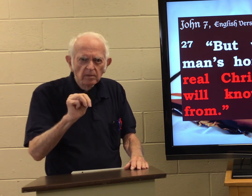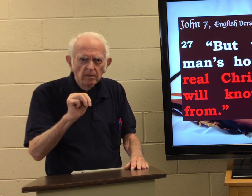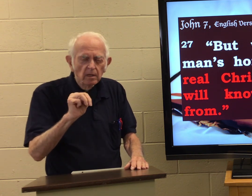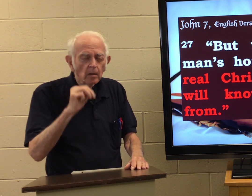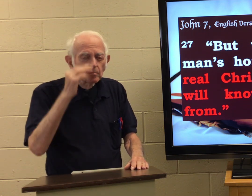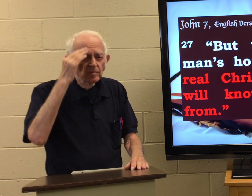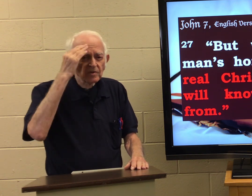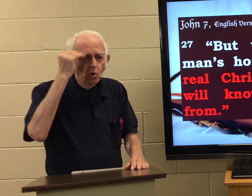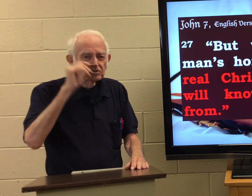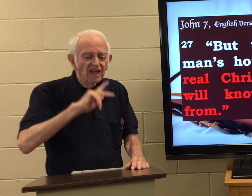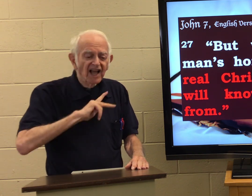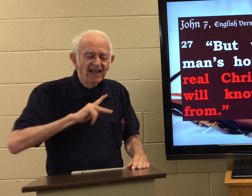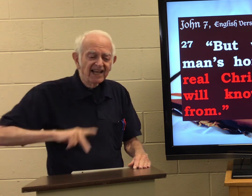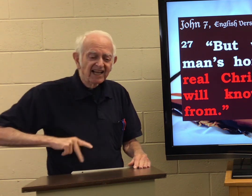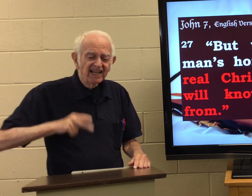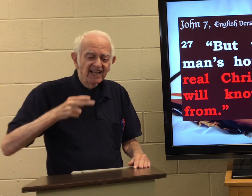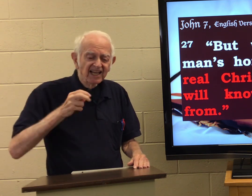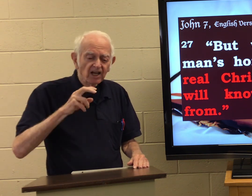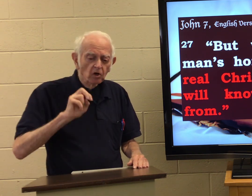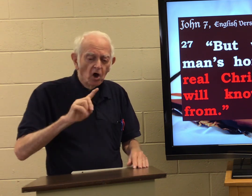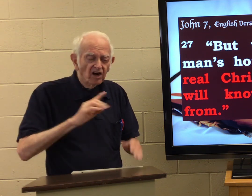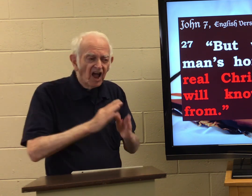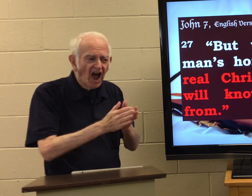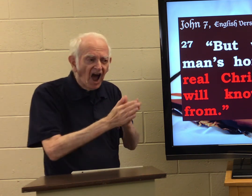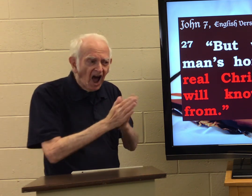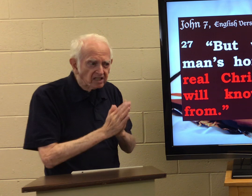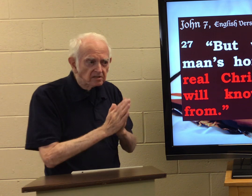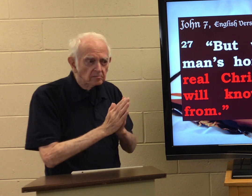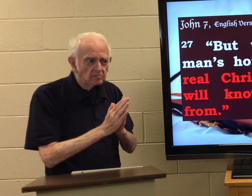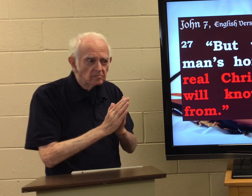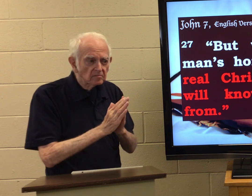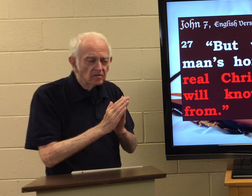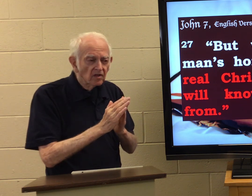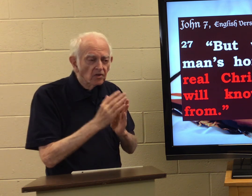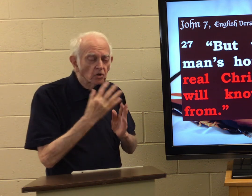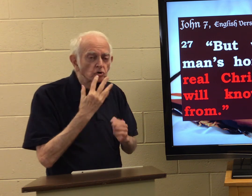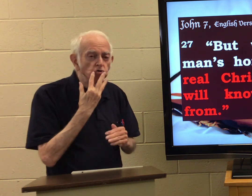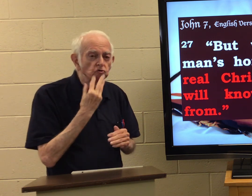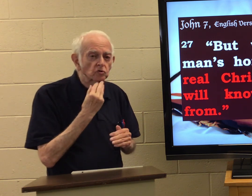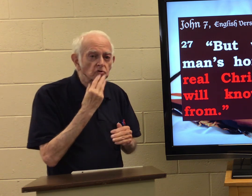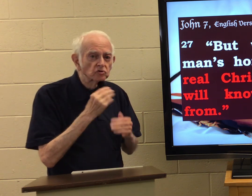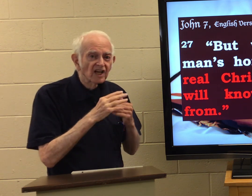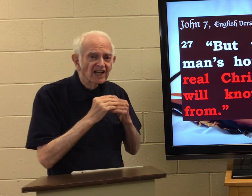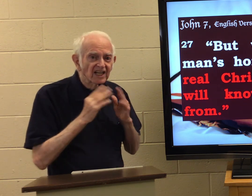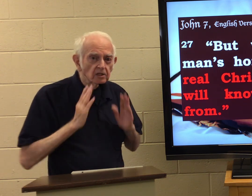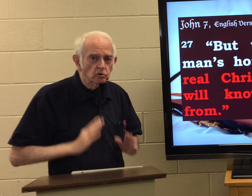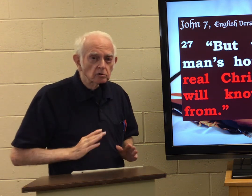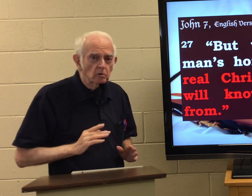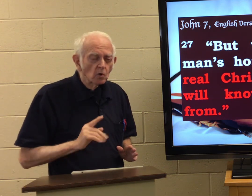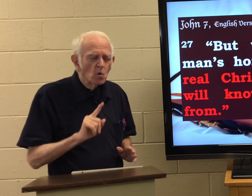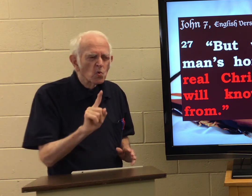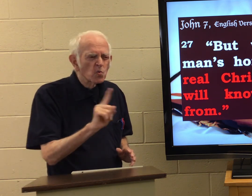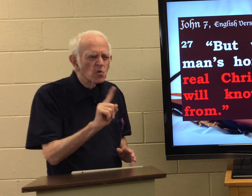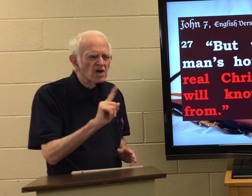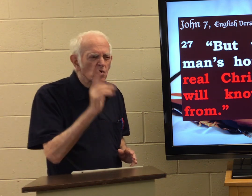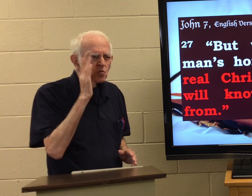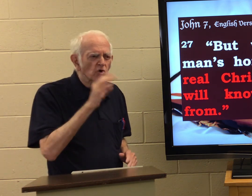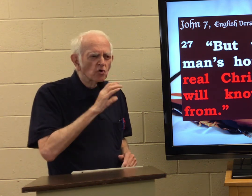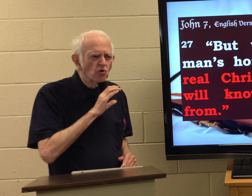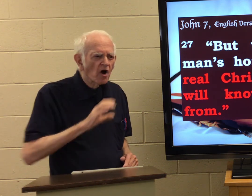Bethlehem. Because the king Herod had asked the Jewish leaders,